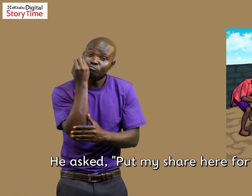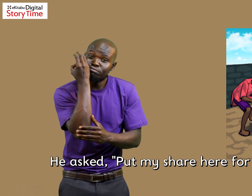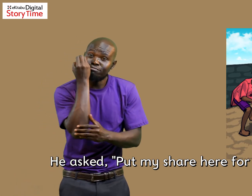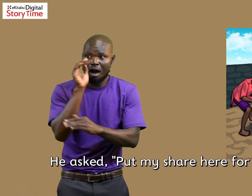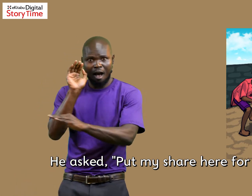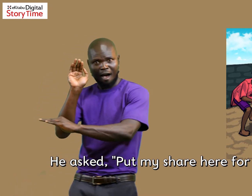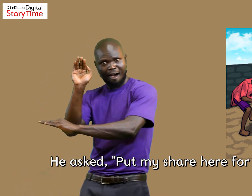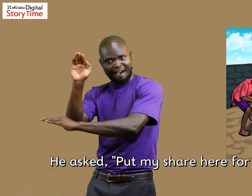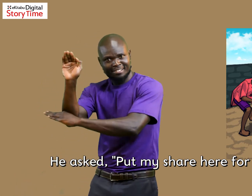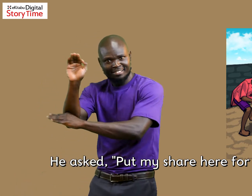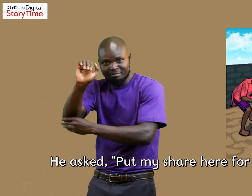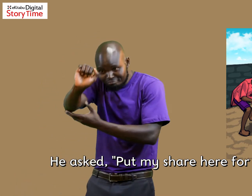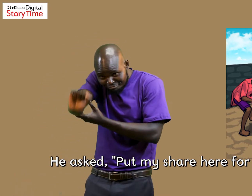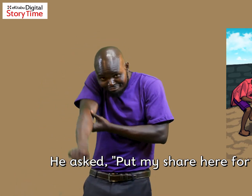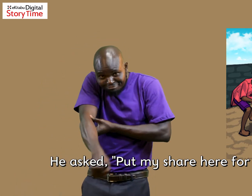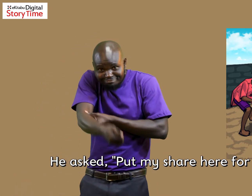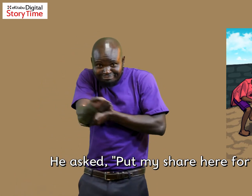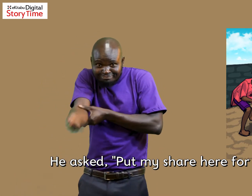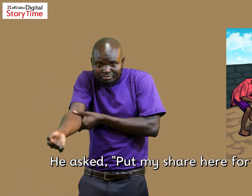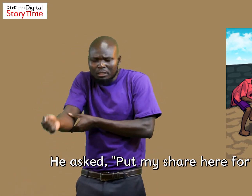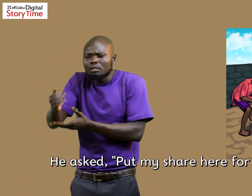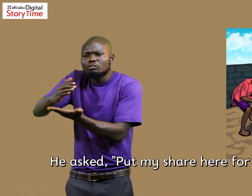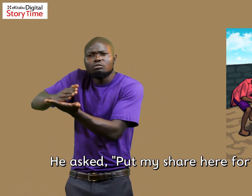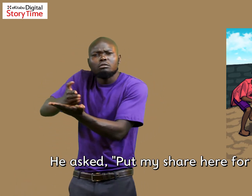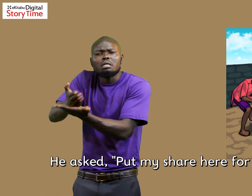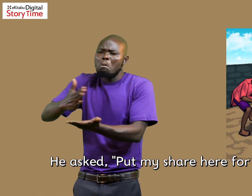He asked, "Put my share for me."